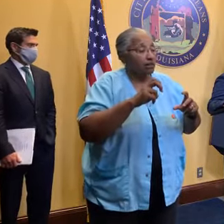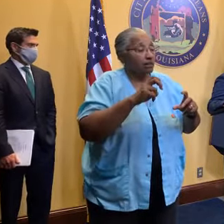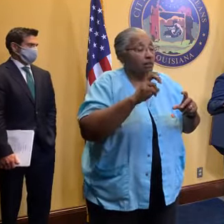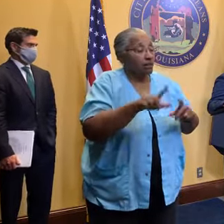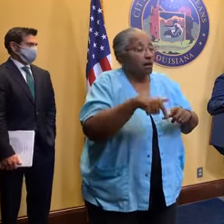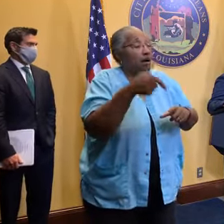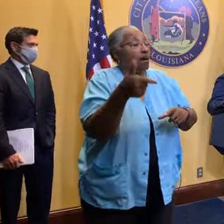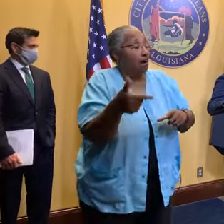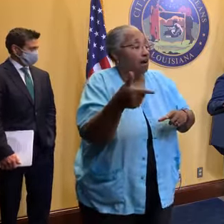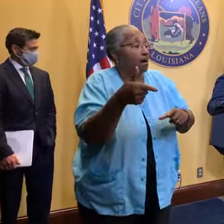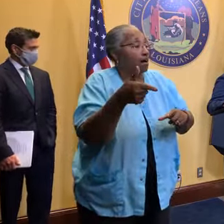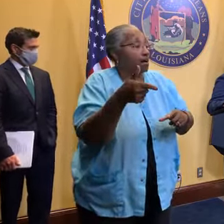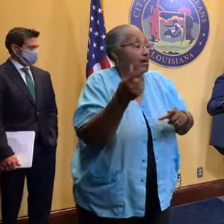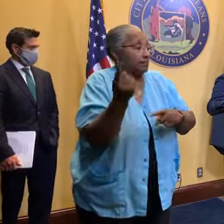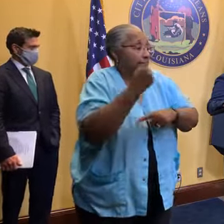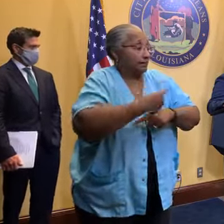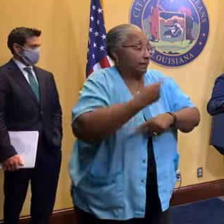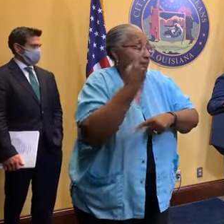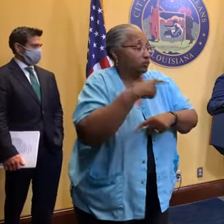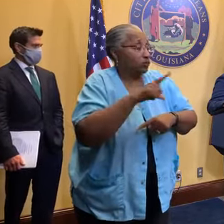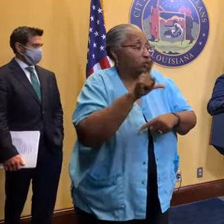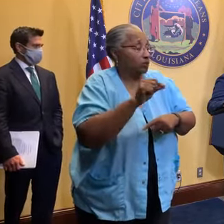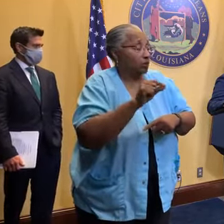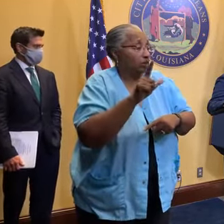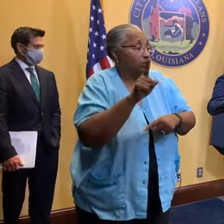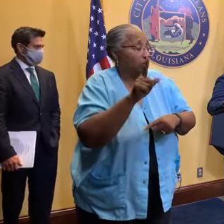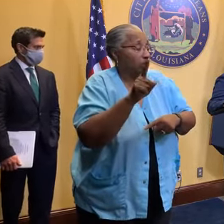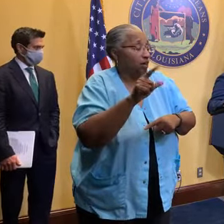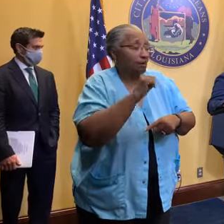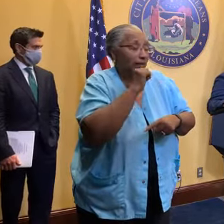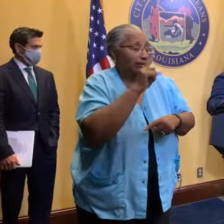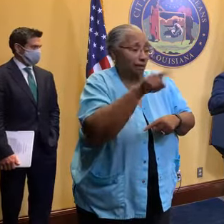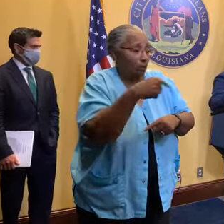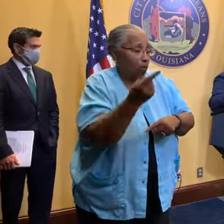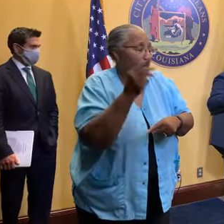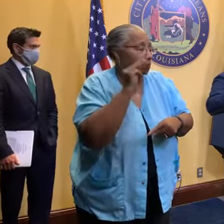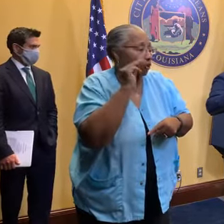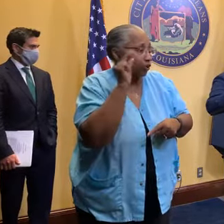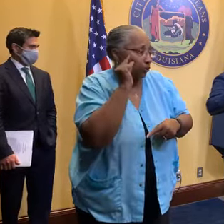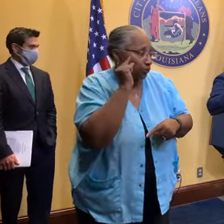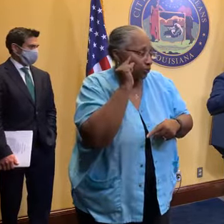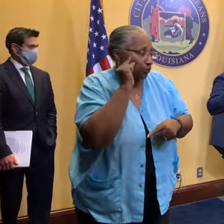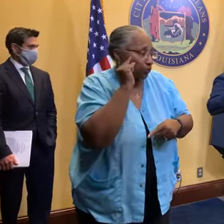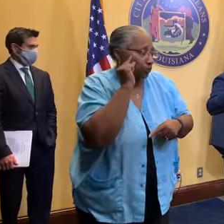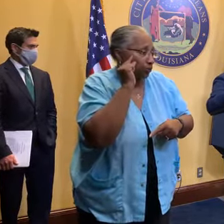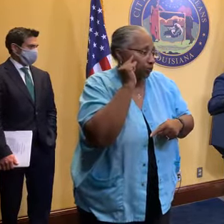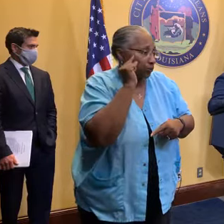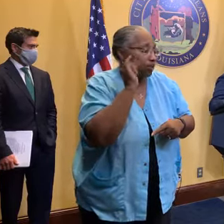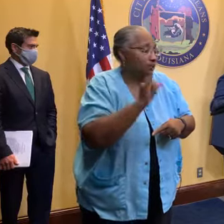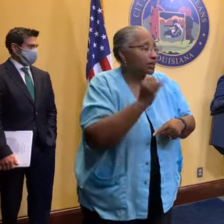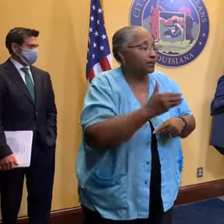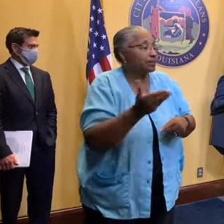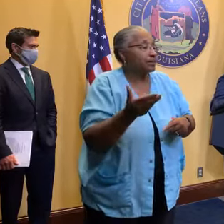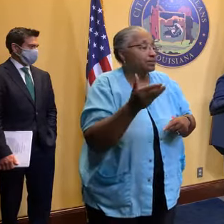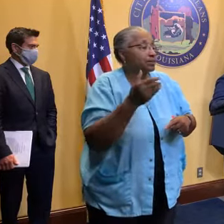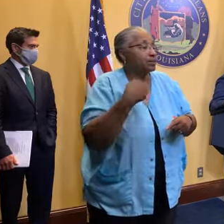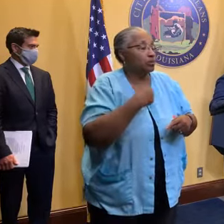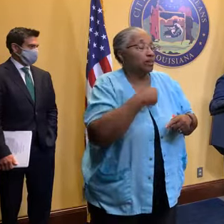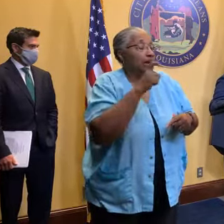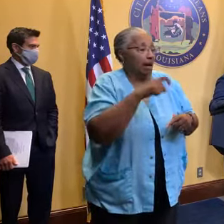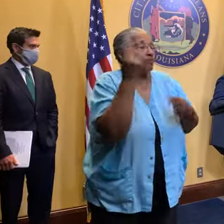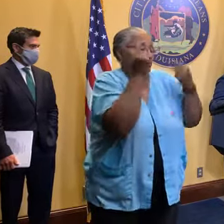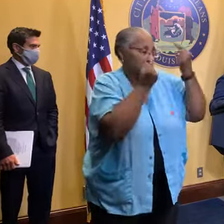dates in 2021 that's just not about Mardi Gras. So all of the, so that's something that has to be taken